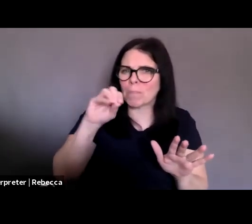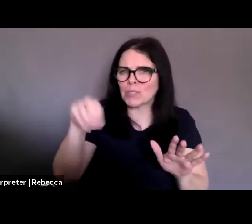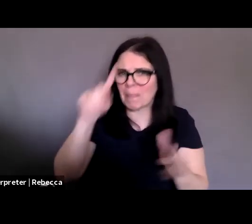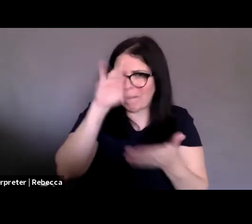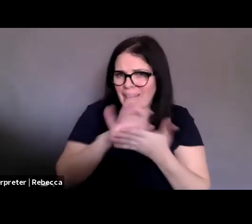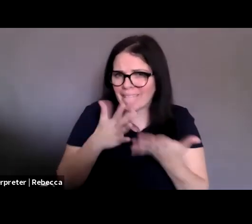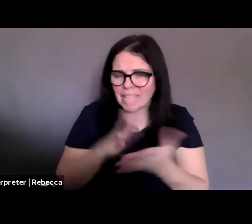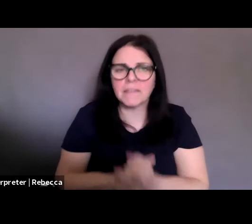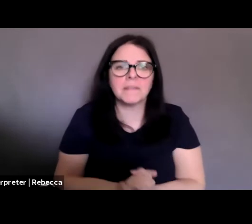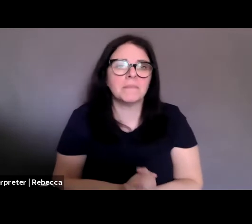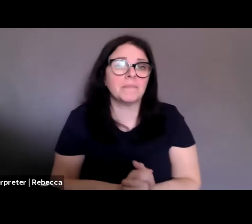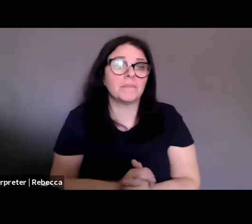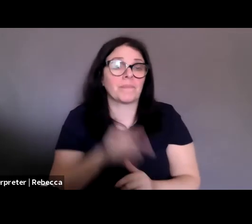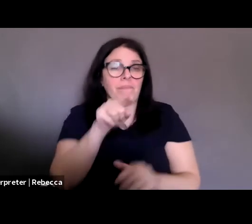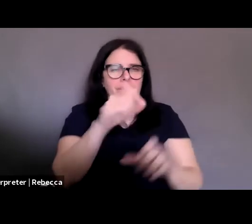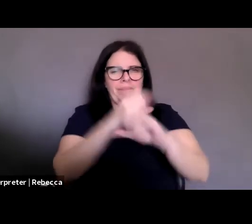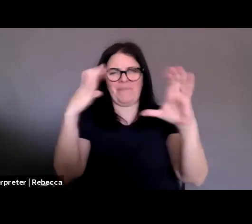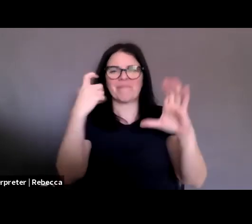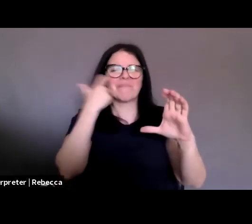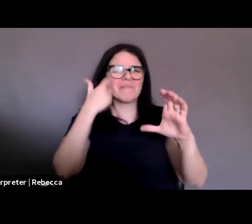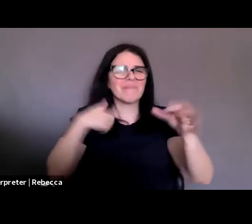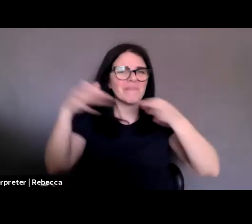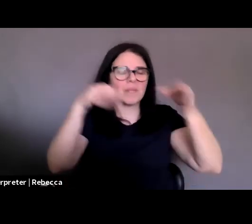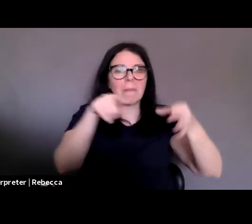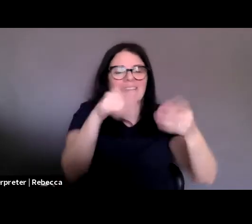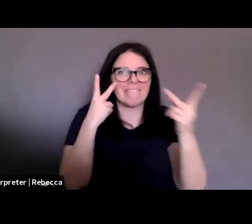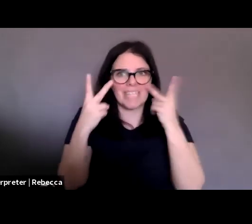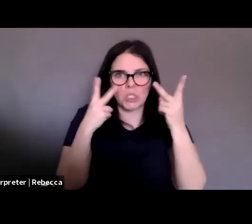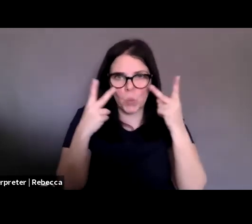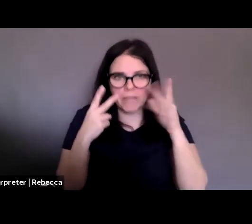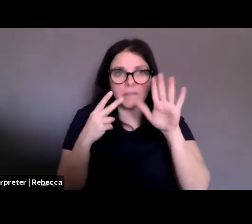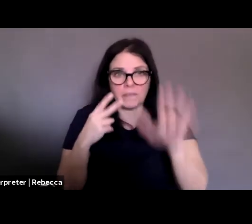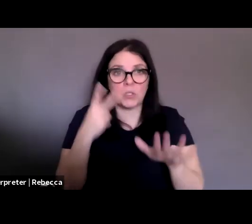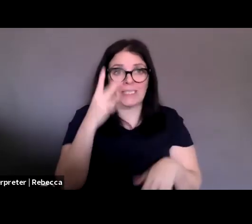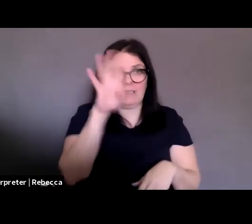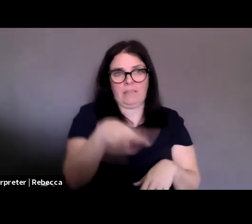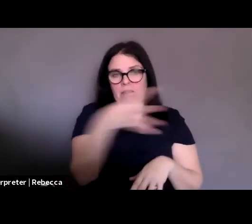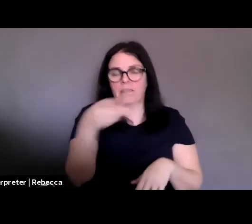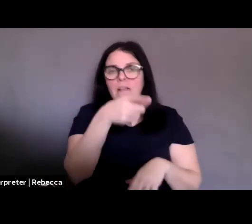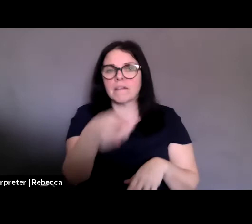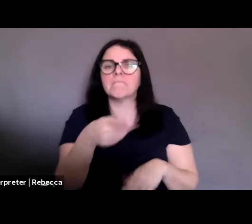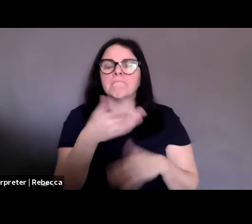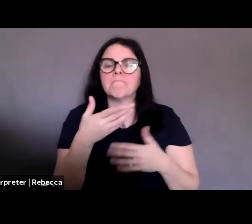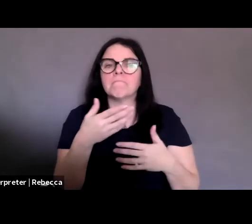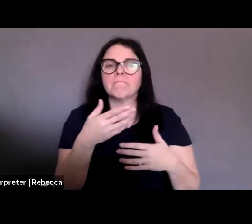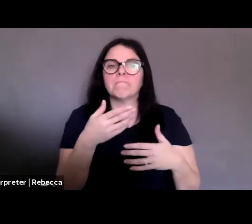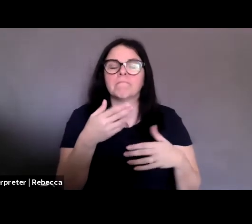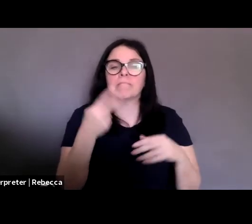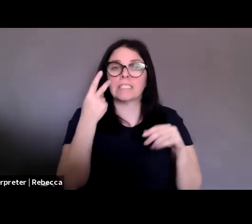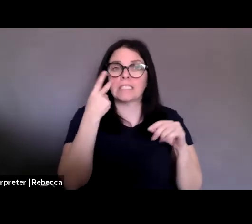This is really just a visual of the same thing I just said. The bar charts show you that the difference